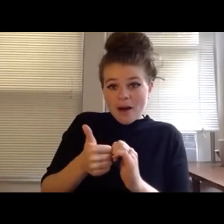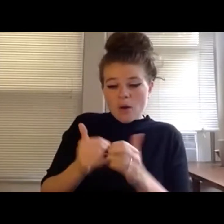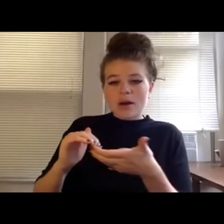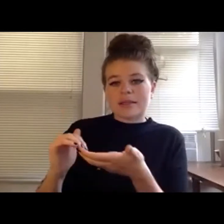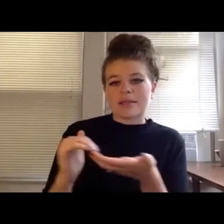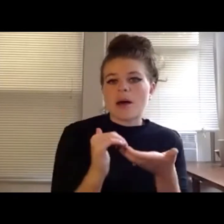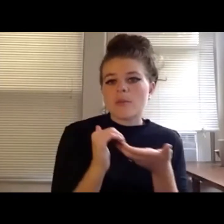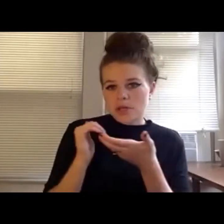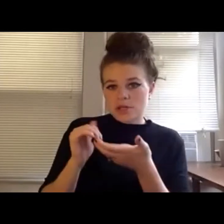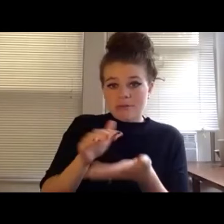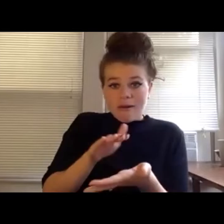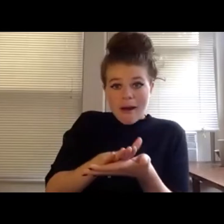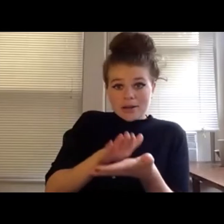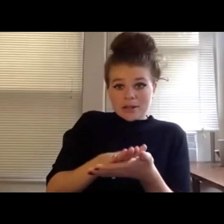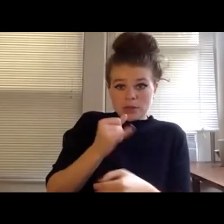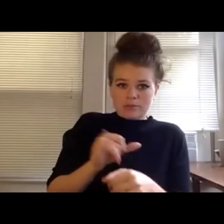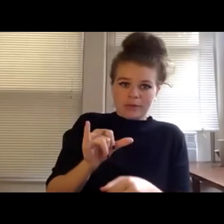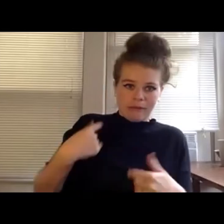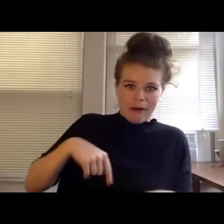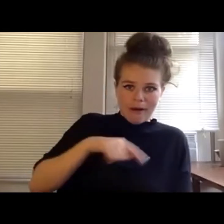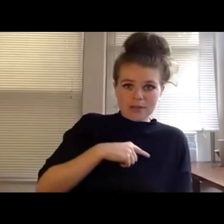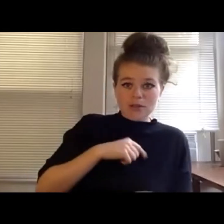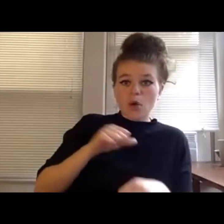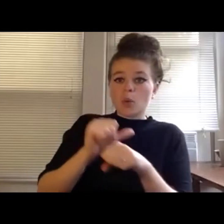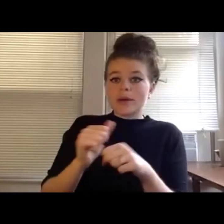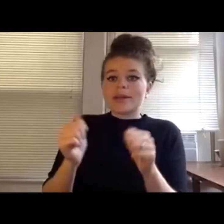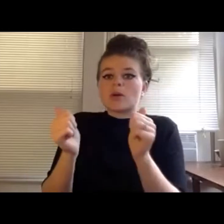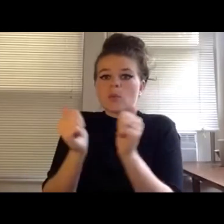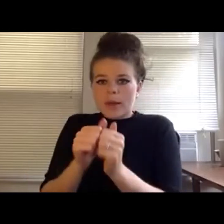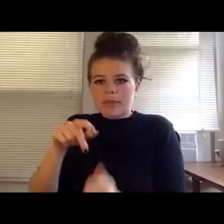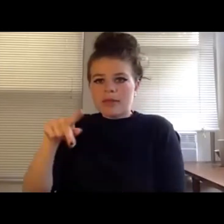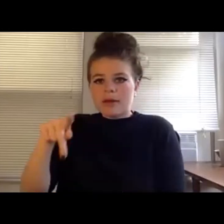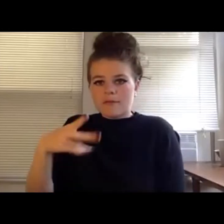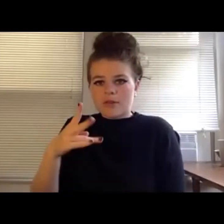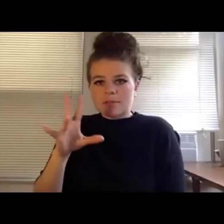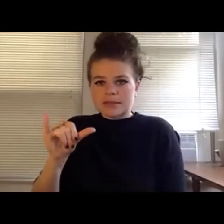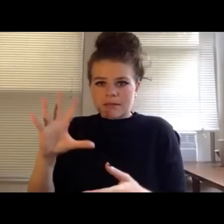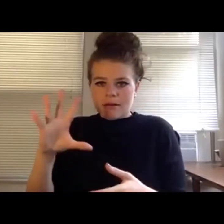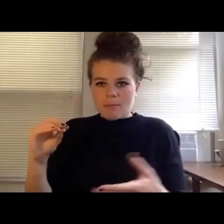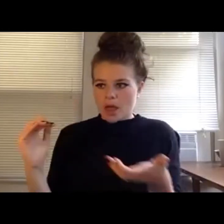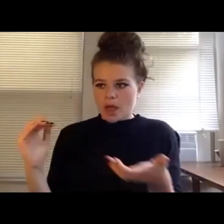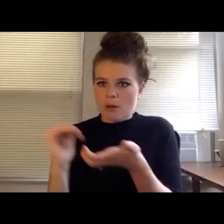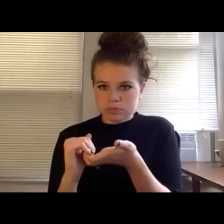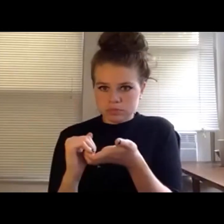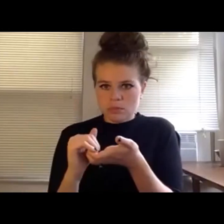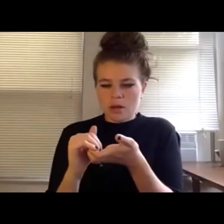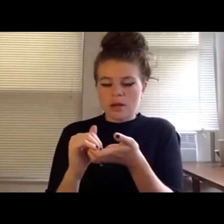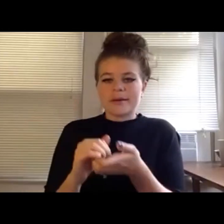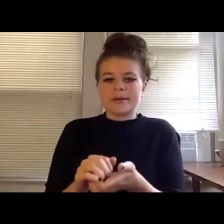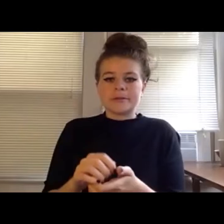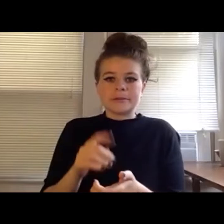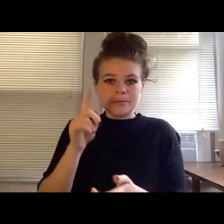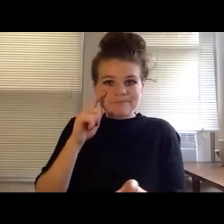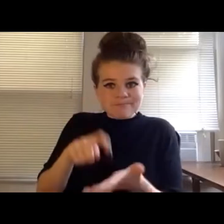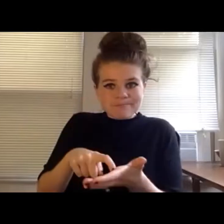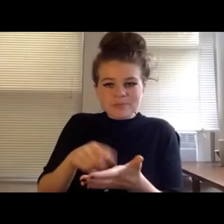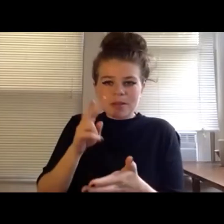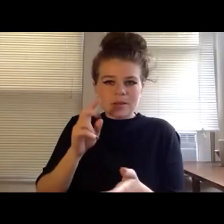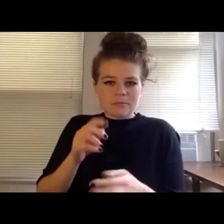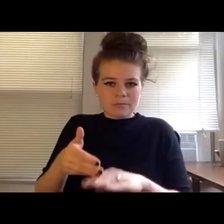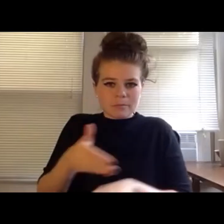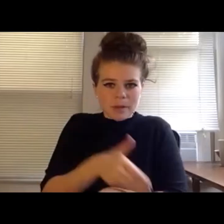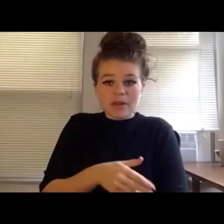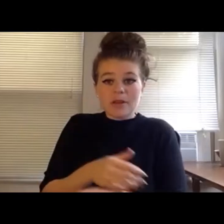institutions like us, working with pharmaceutical companies to advance these new oncology drugs, and with the supervision from the federal government,